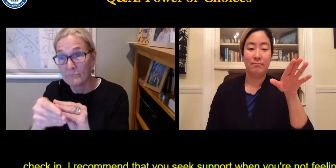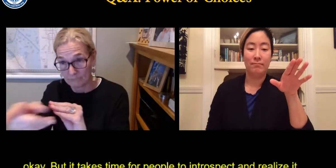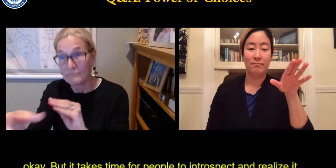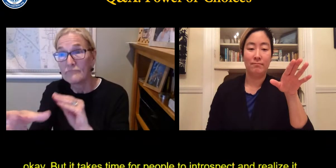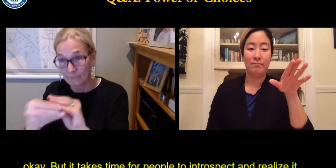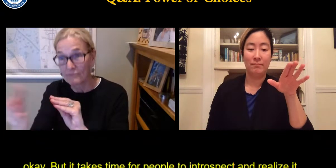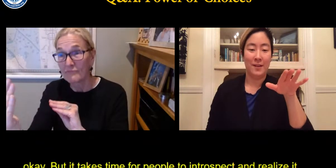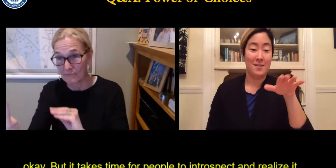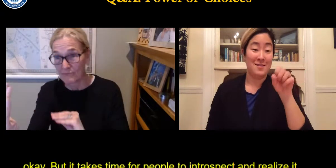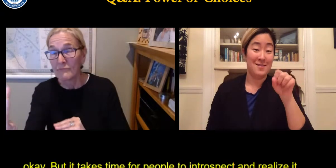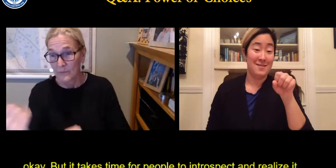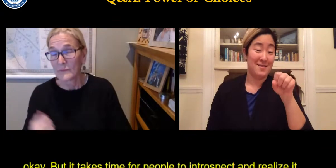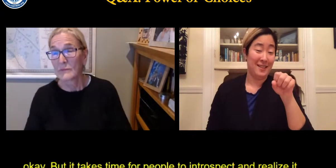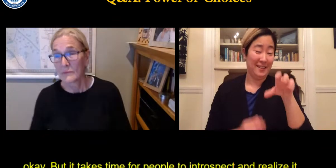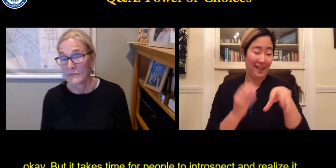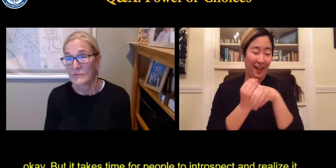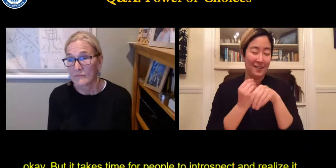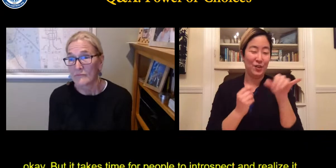there for that person.